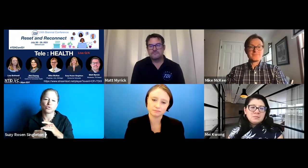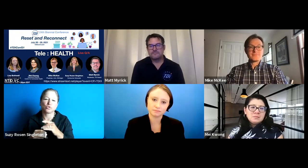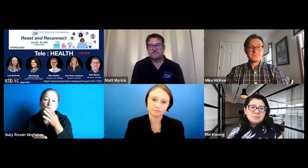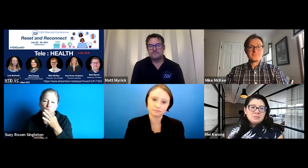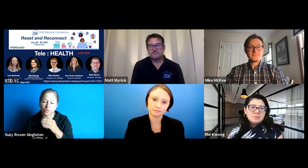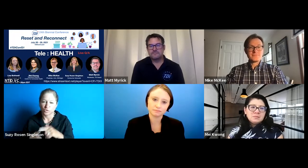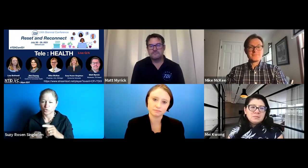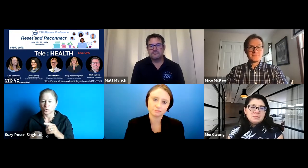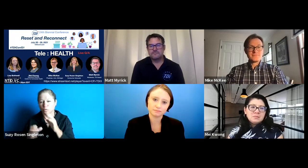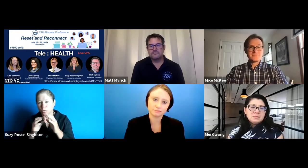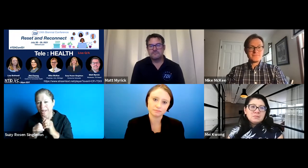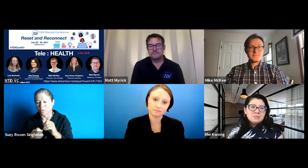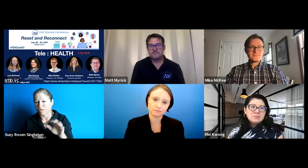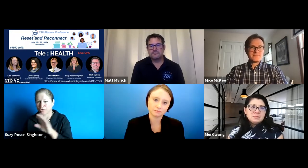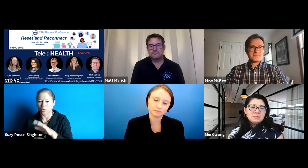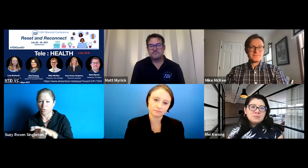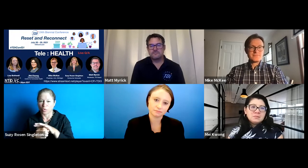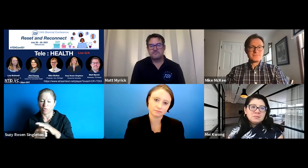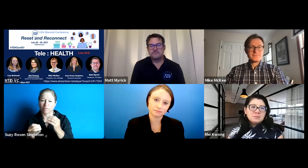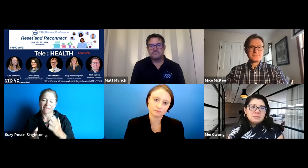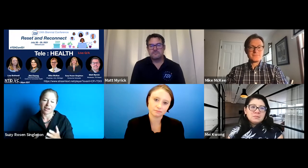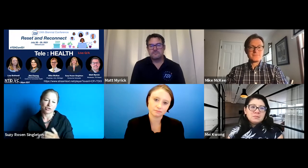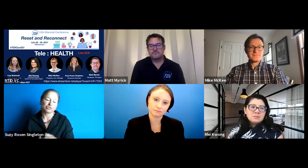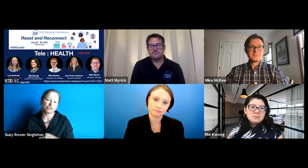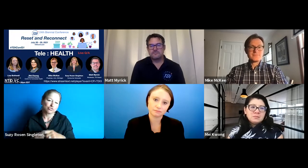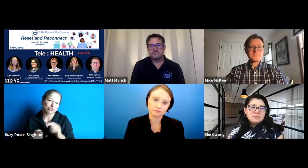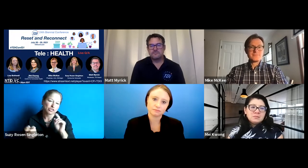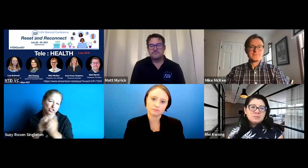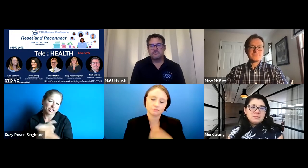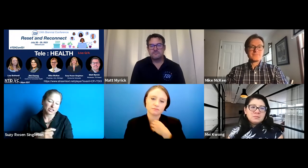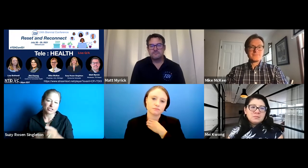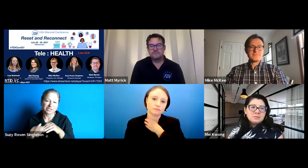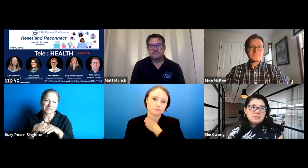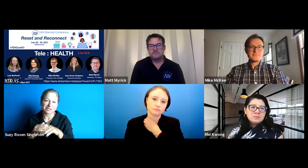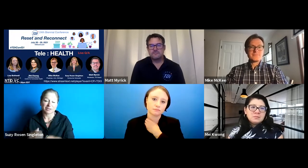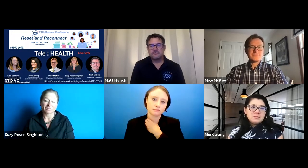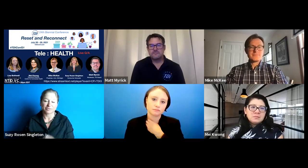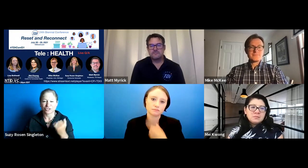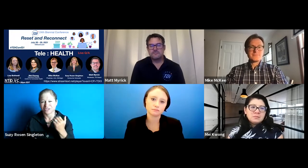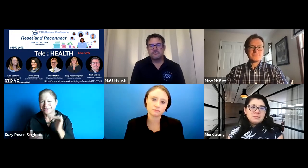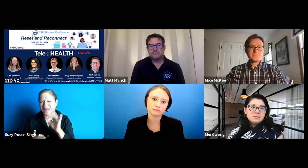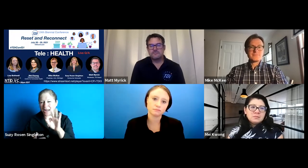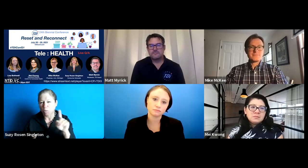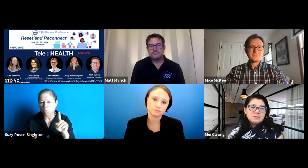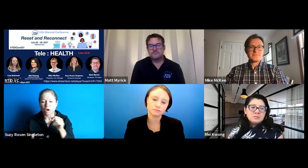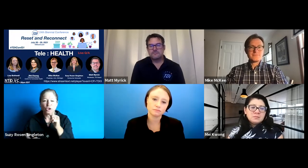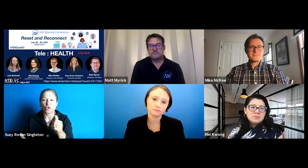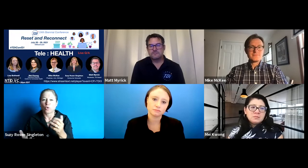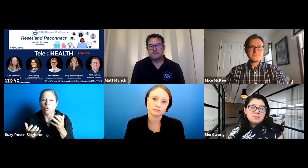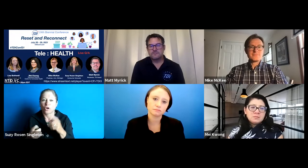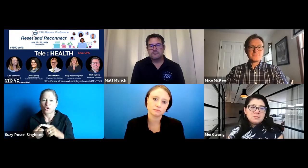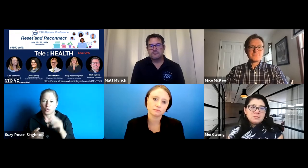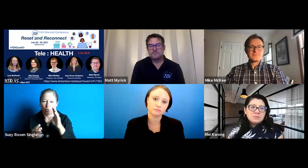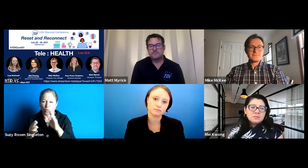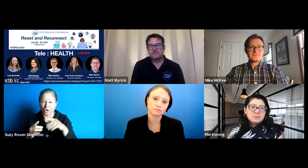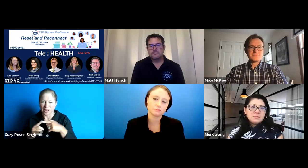very important, and it's never too soon to communicate with your local providers to try to affect some change in